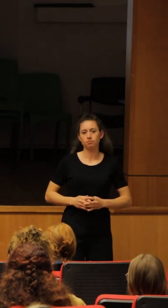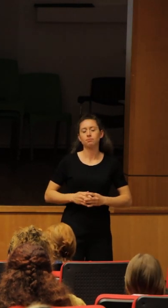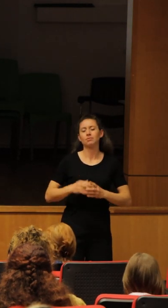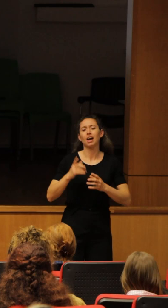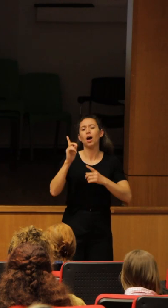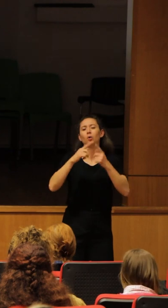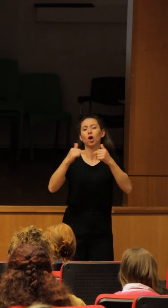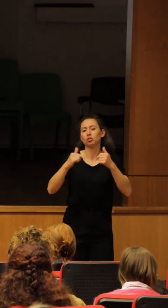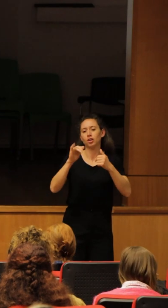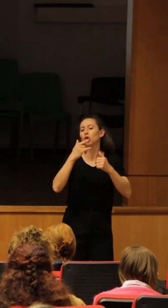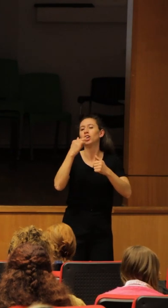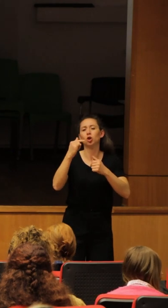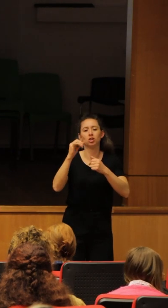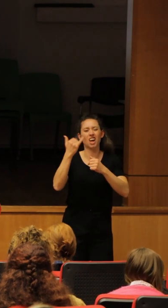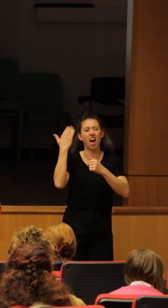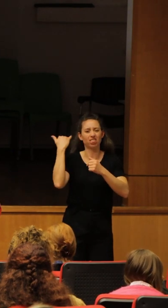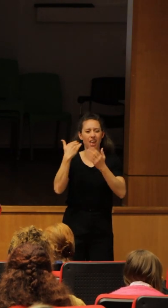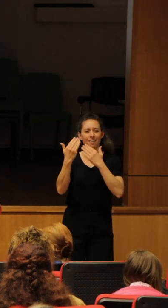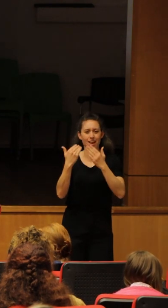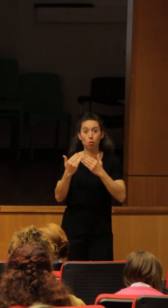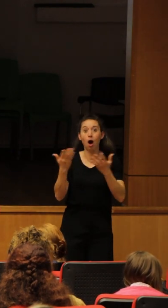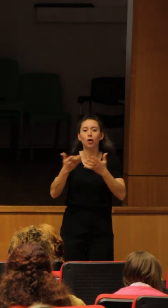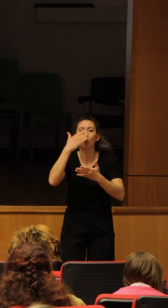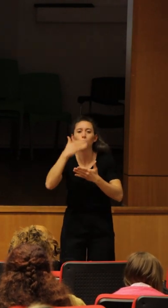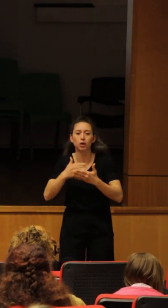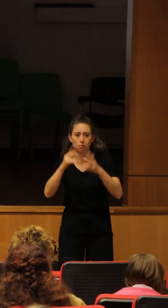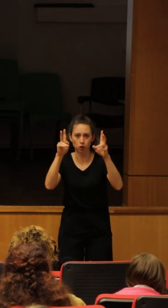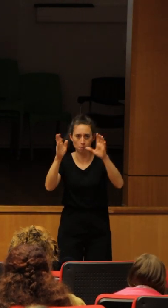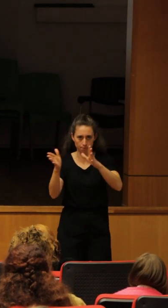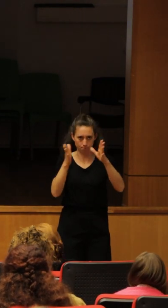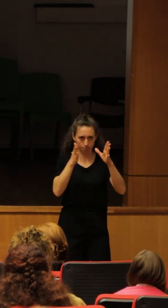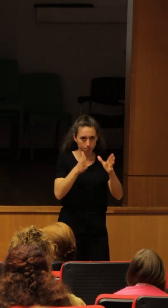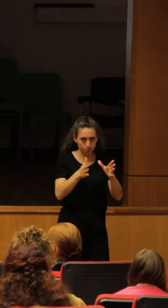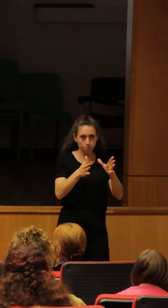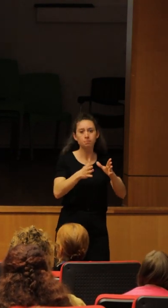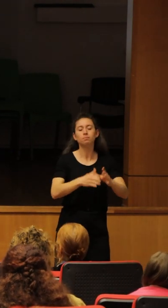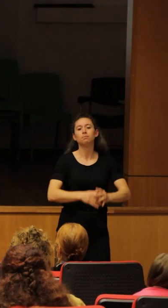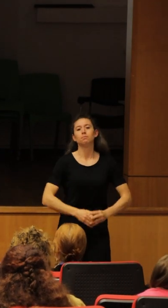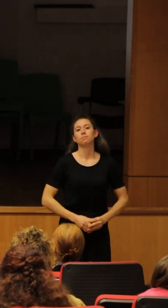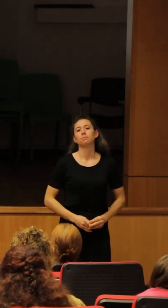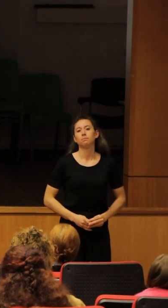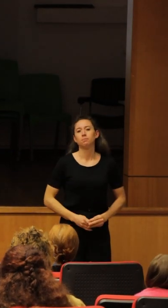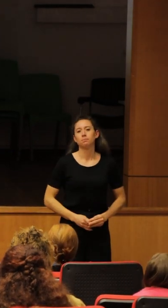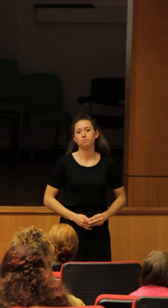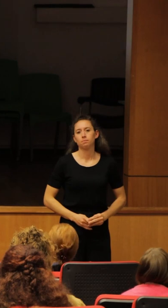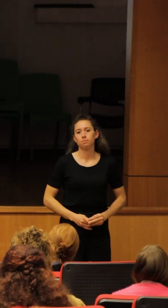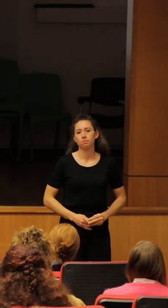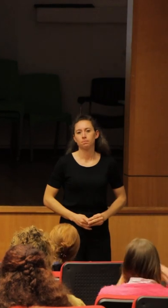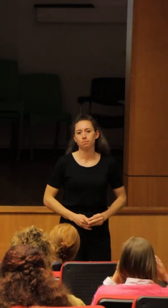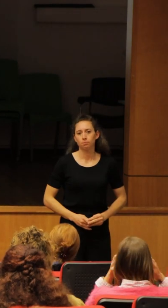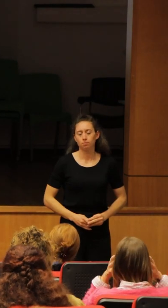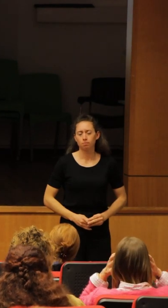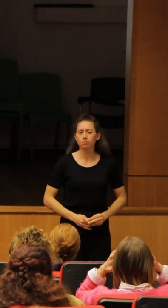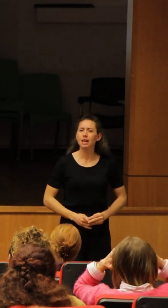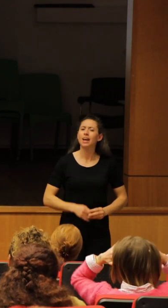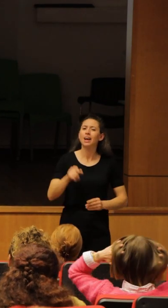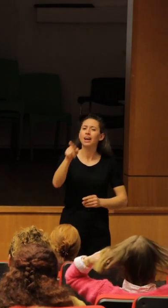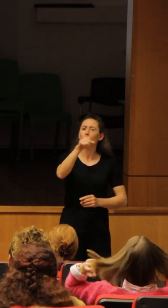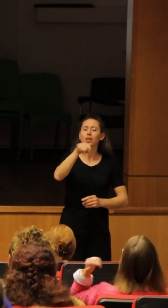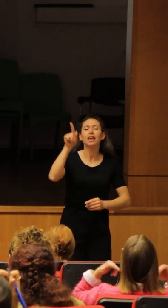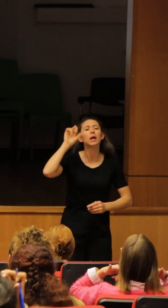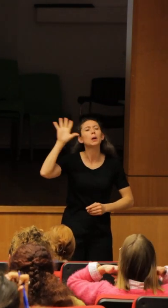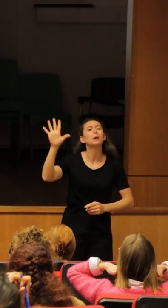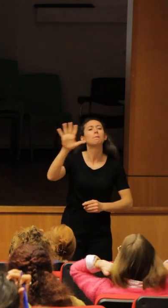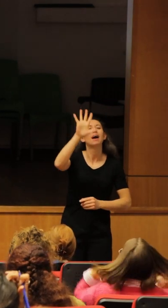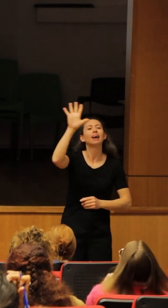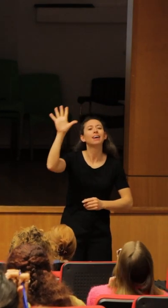saltear algunas cosas porque ya hemos hablado de eso y bueno, llegamos al último punto. So, I'm not a zoologist. Imaginémonos